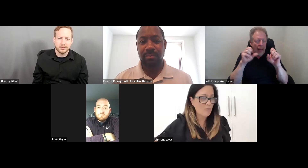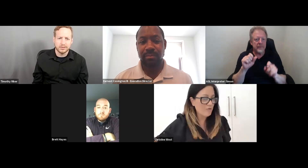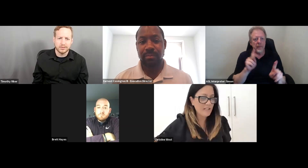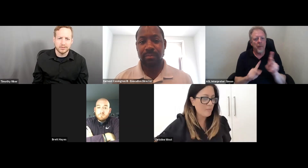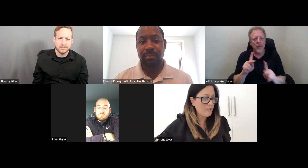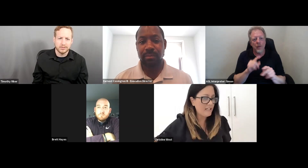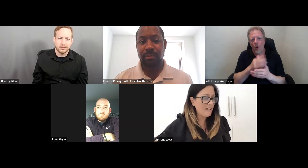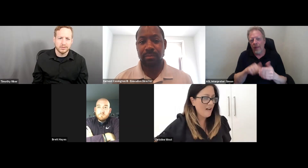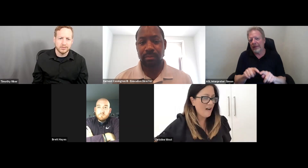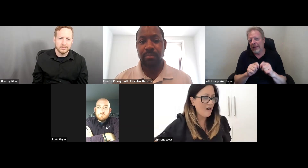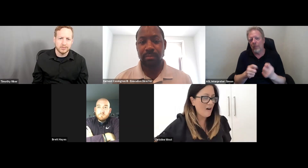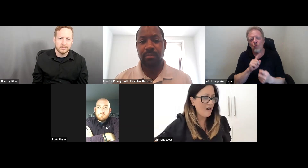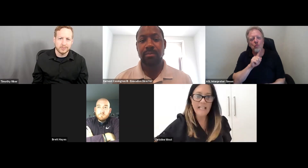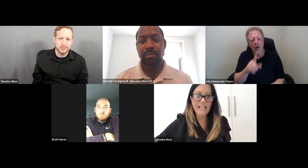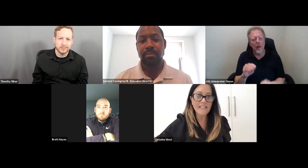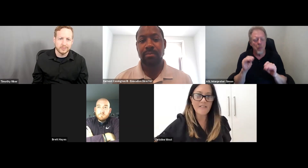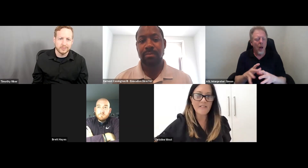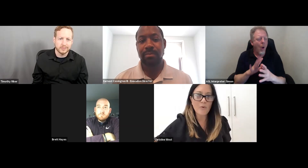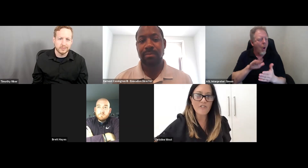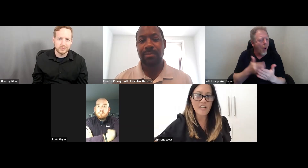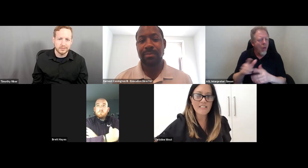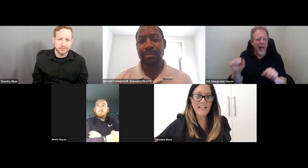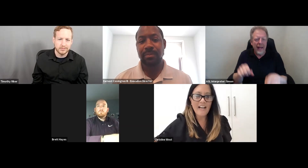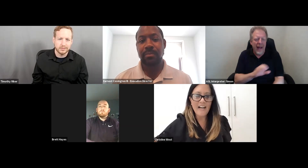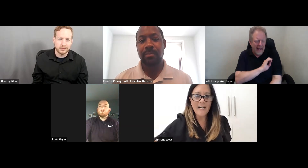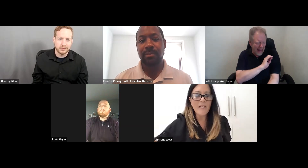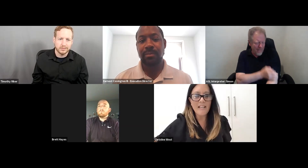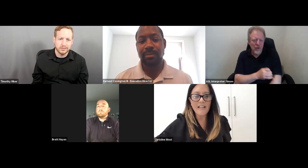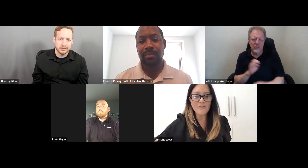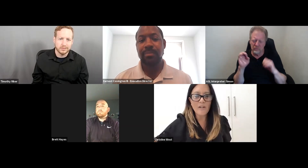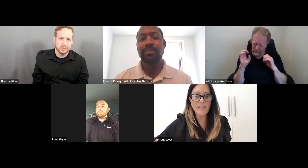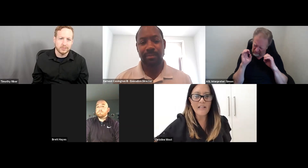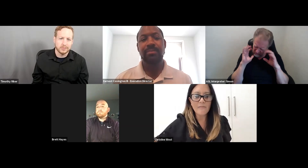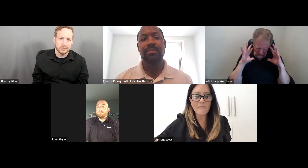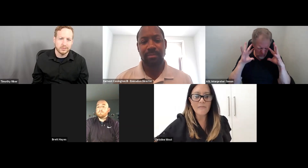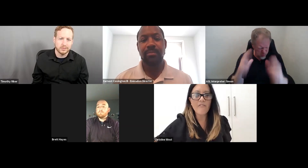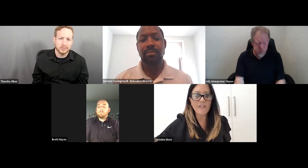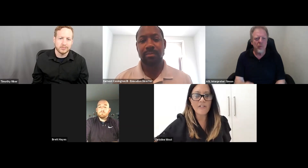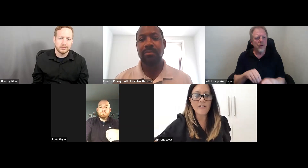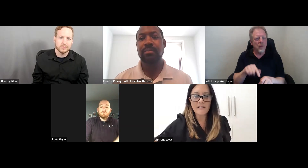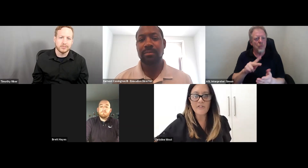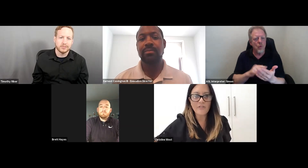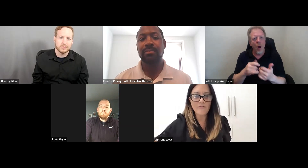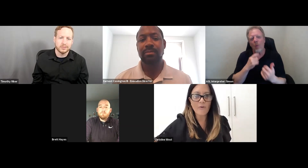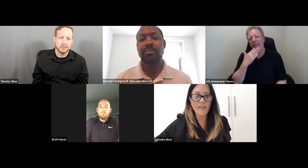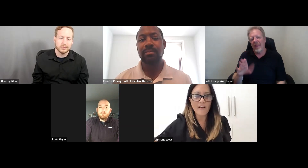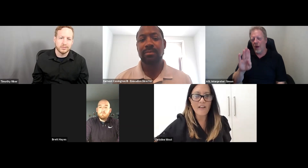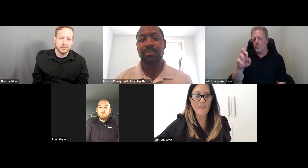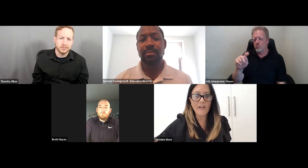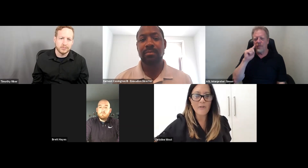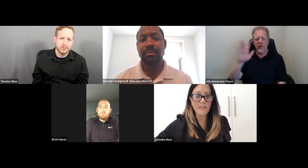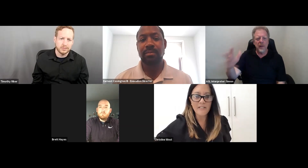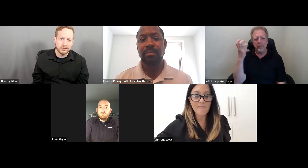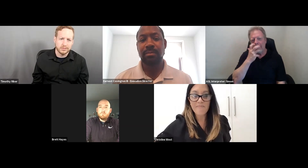of this team who are really putting all they can into this project. And again, I just want to thank Brett for his amazing leadership for